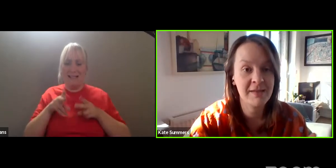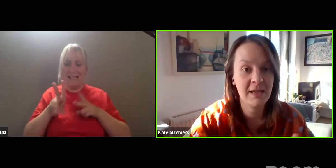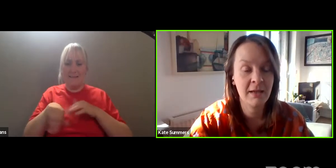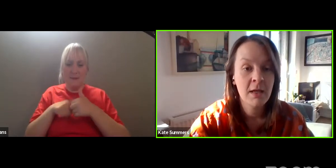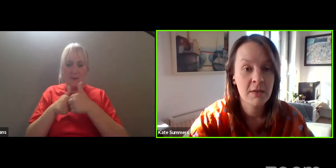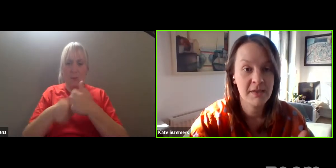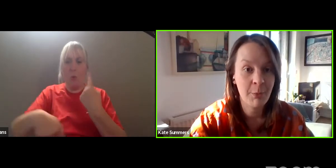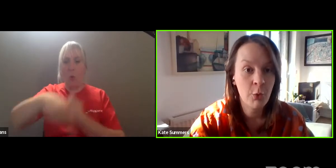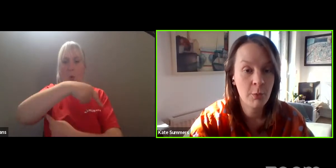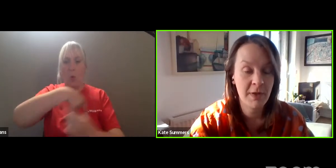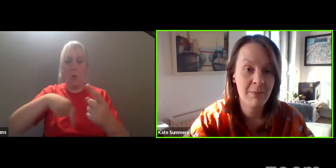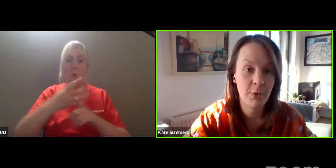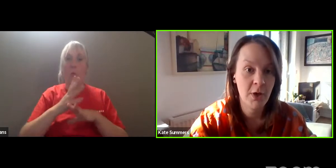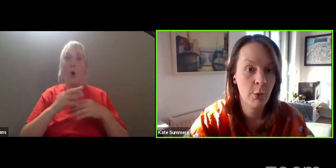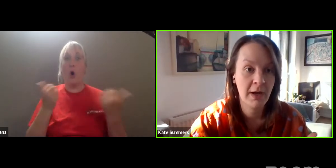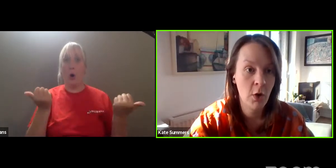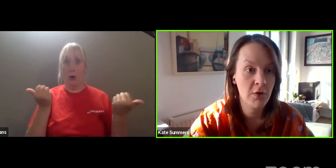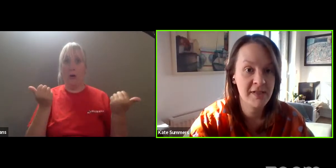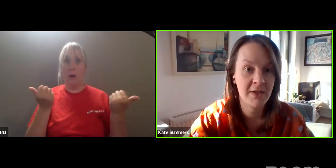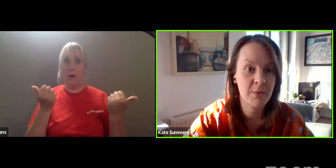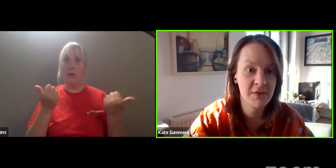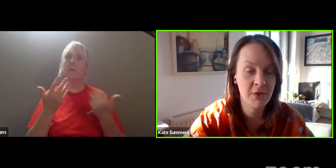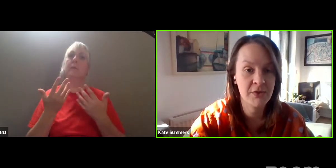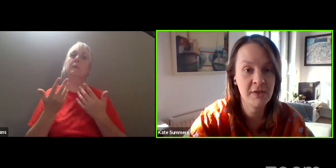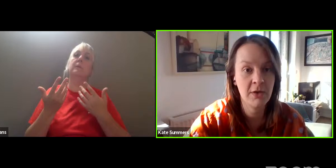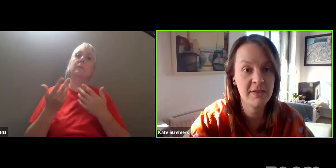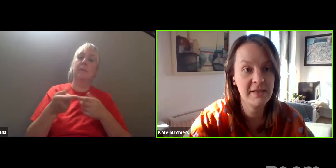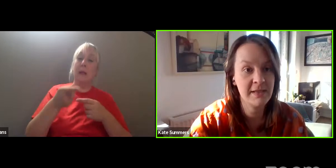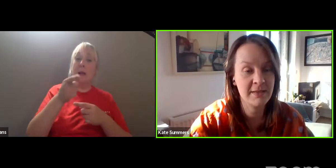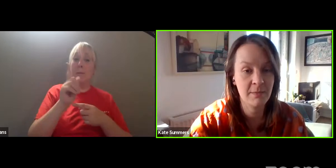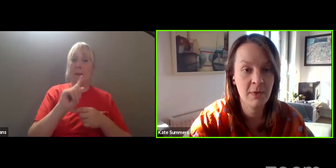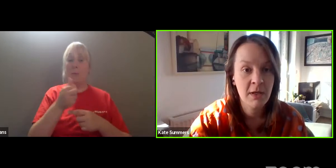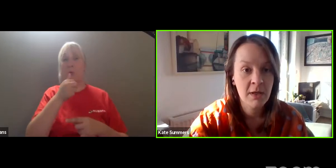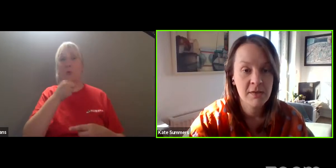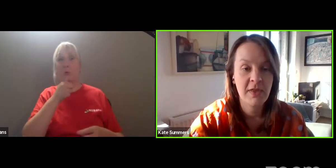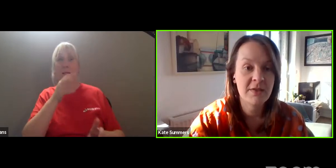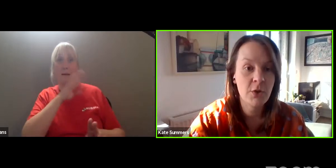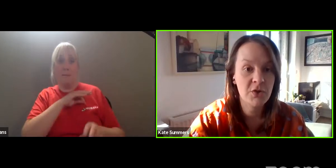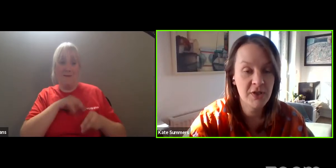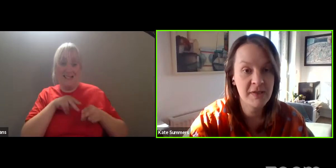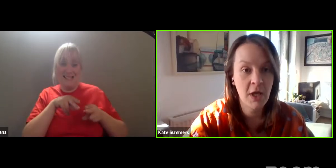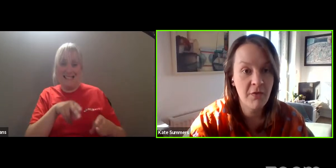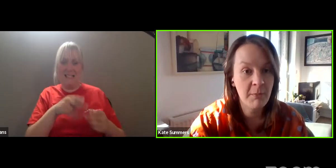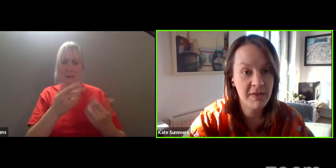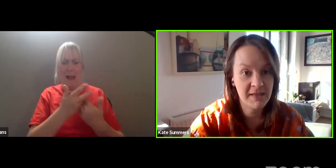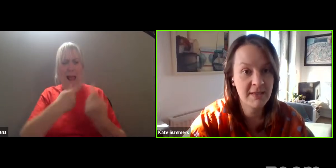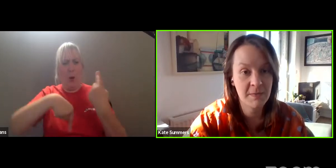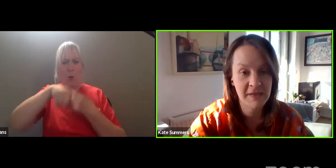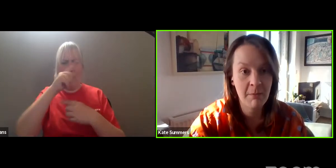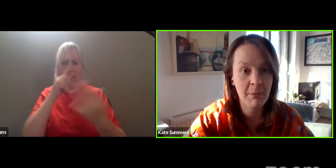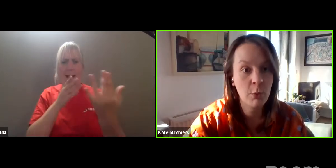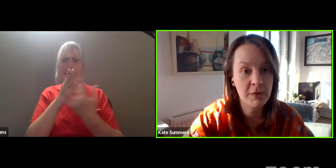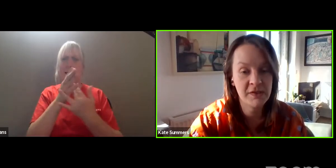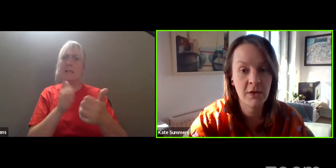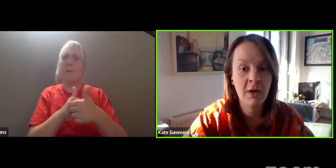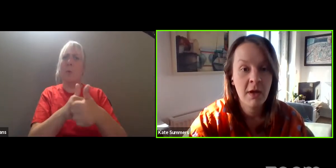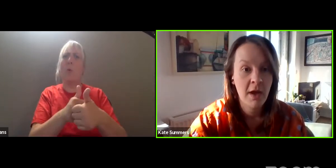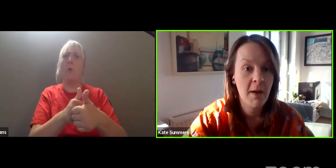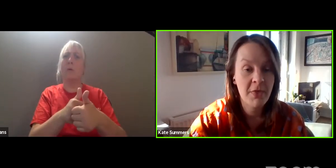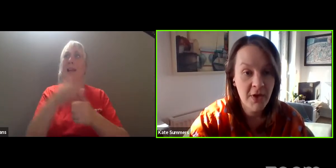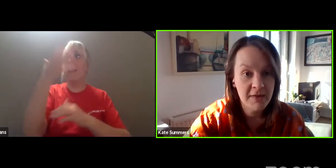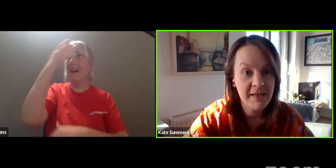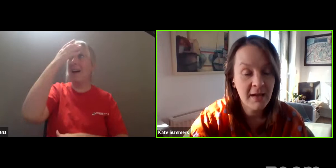they're facing to support people who are in contact with the social security system. So that's not just the government systems there, but